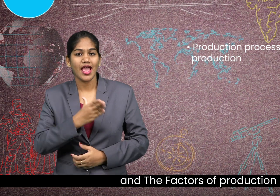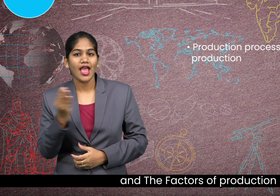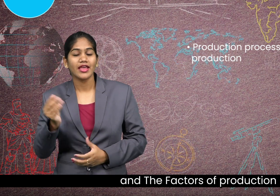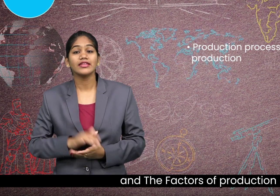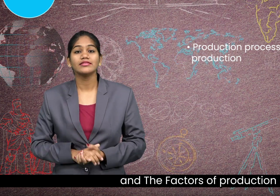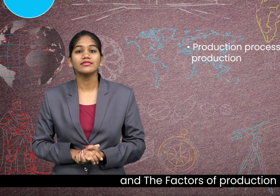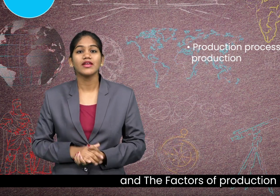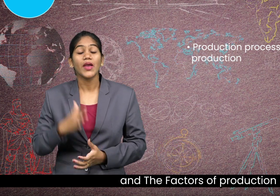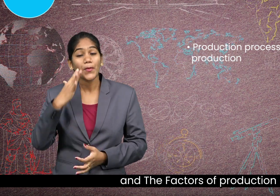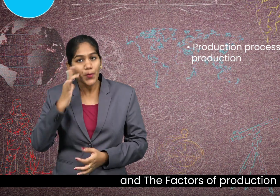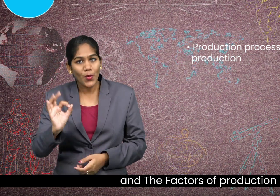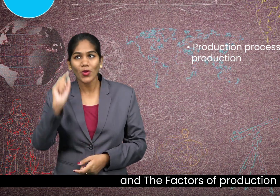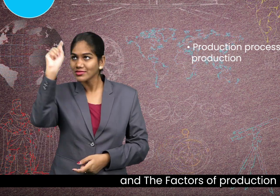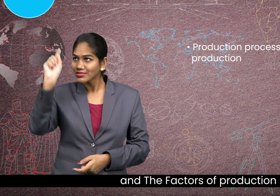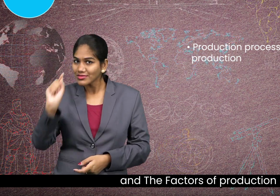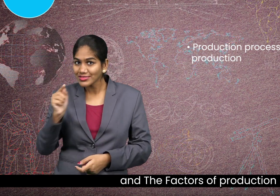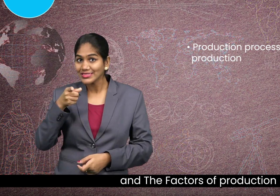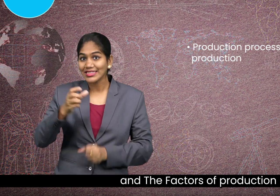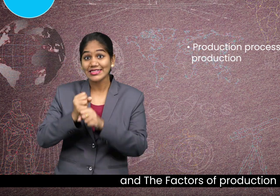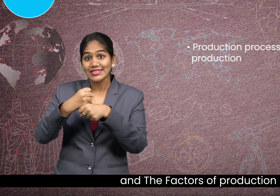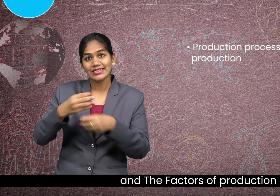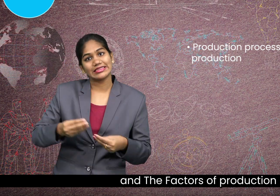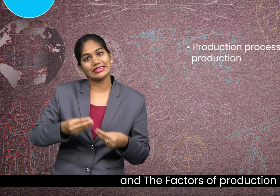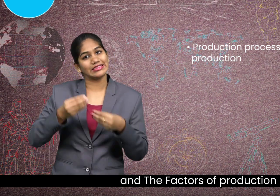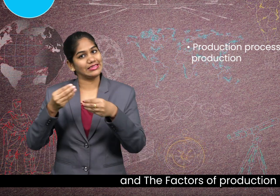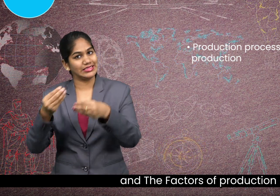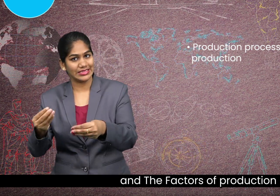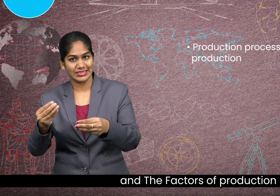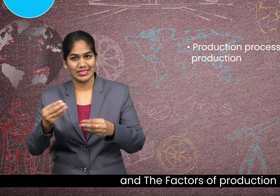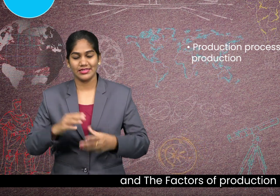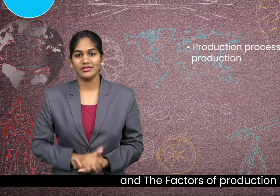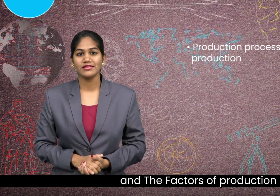and the factors of production,